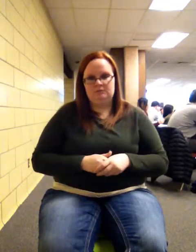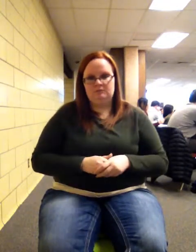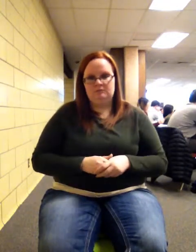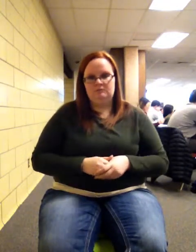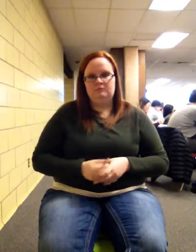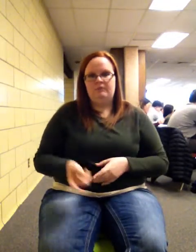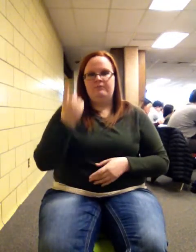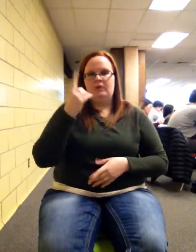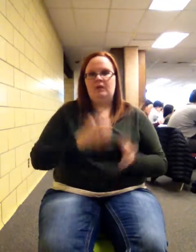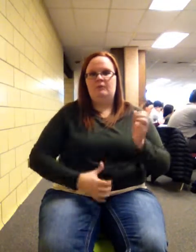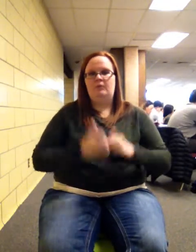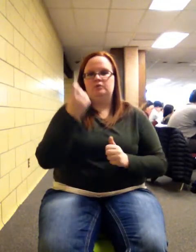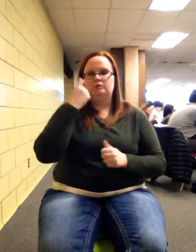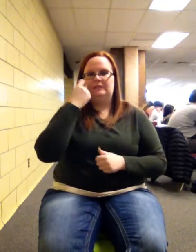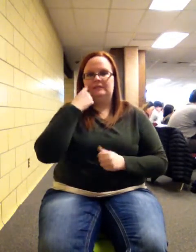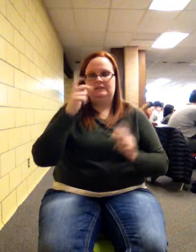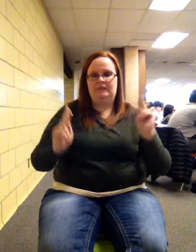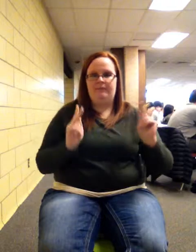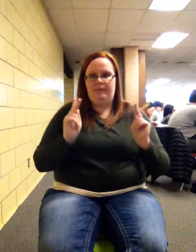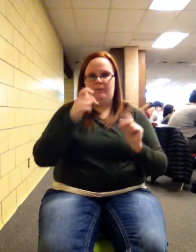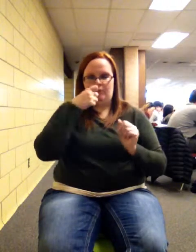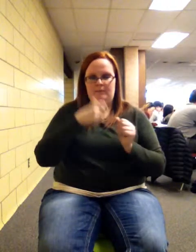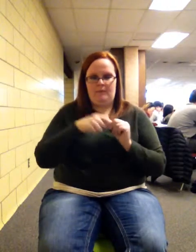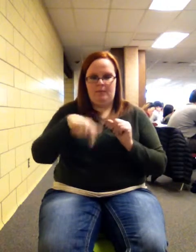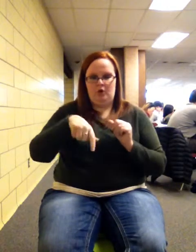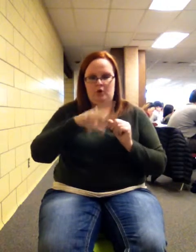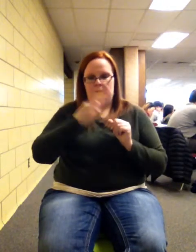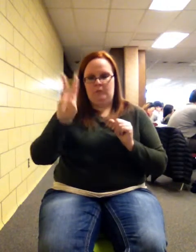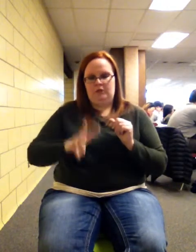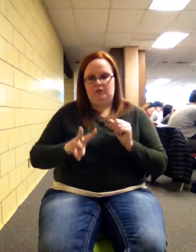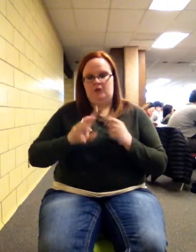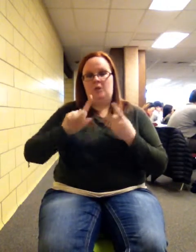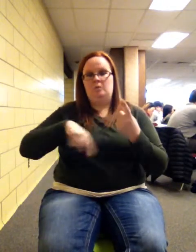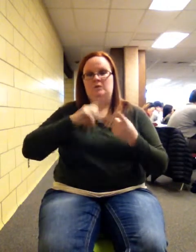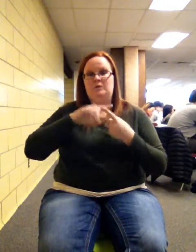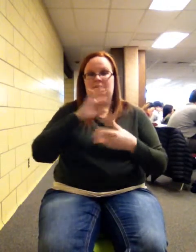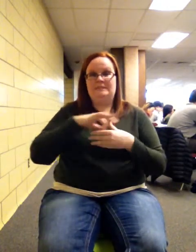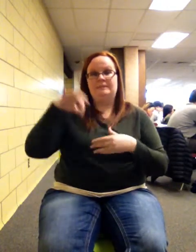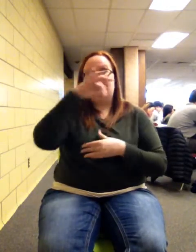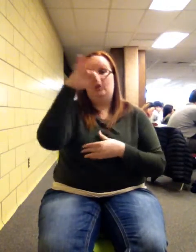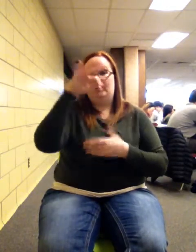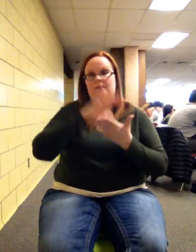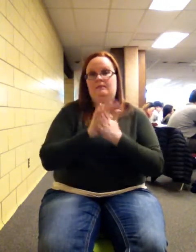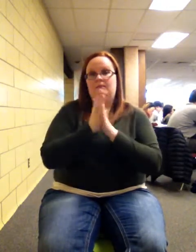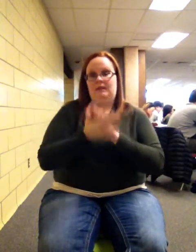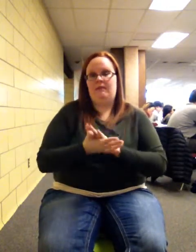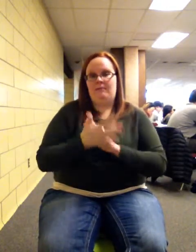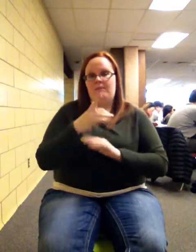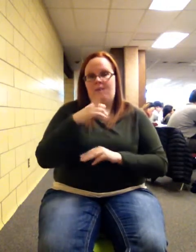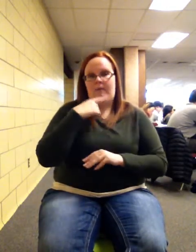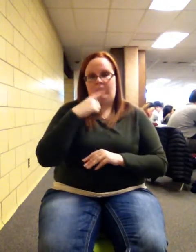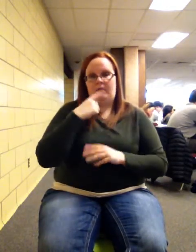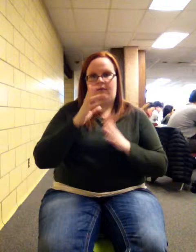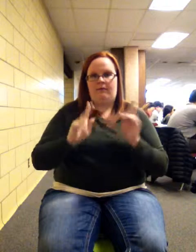ones that people would remember in Wichita, Kansas, was when Spirit went public and had their initial public offering. So what